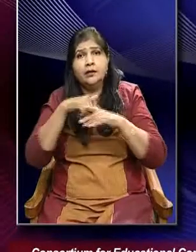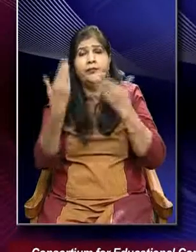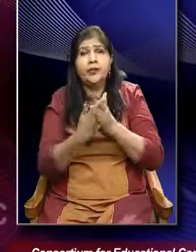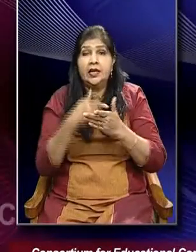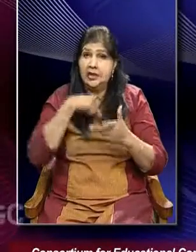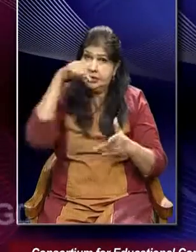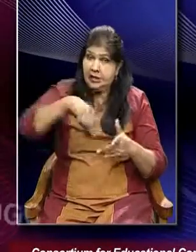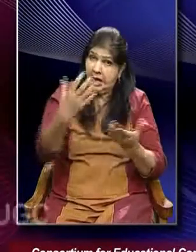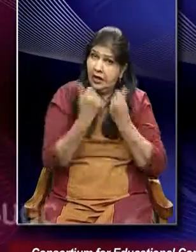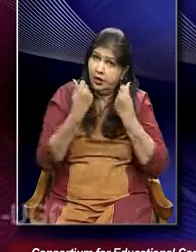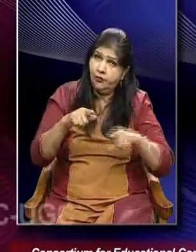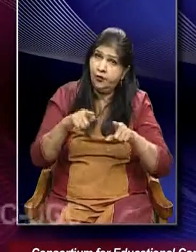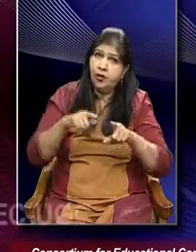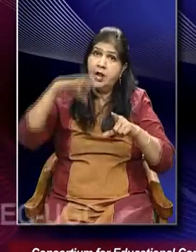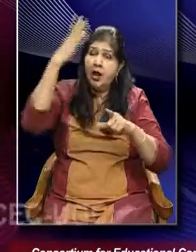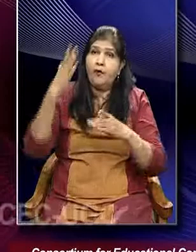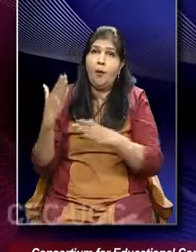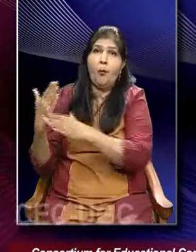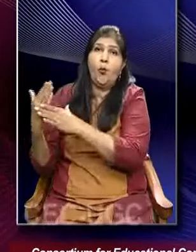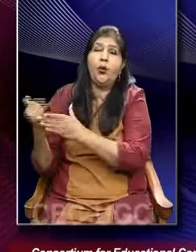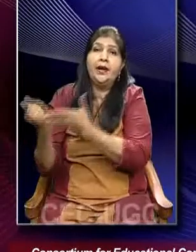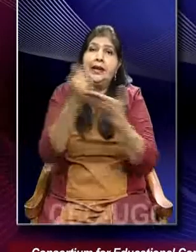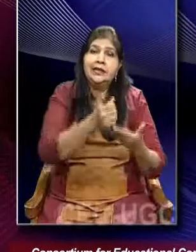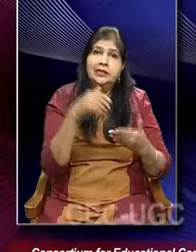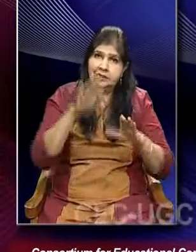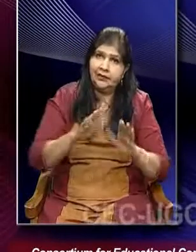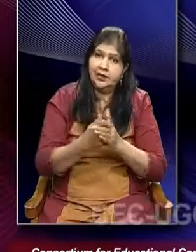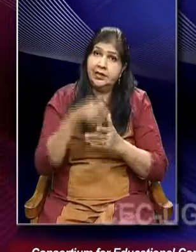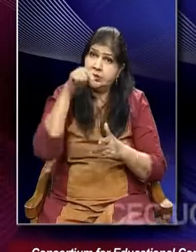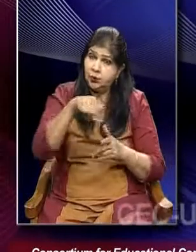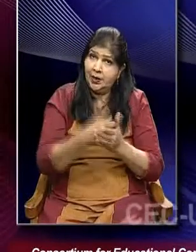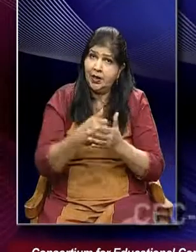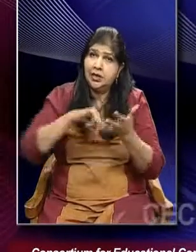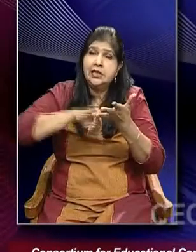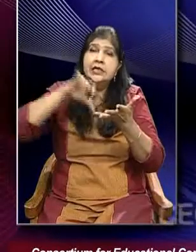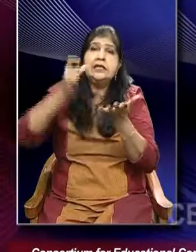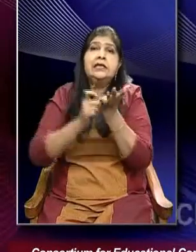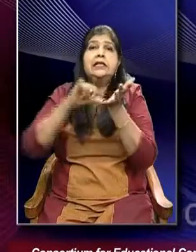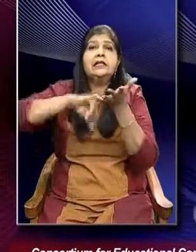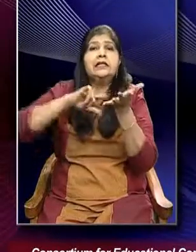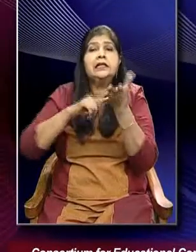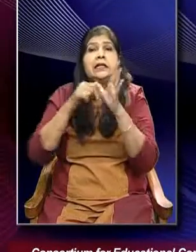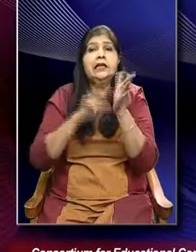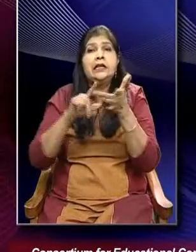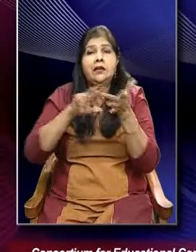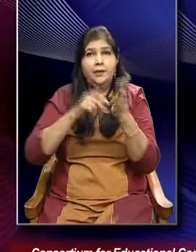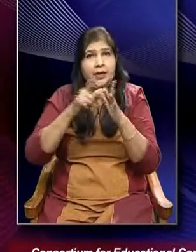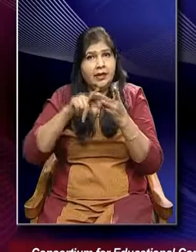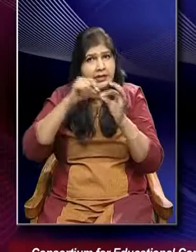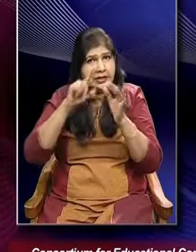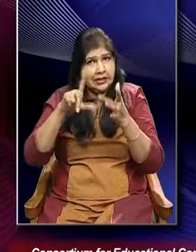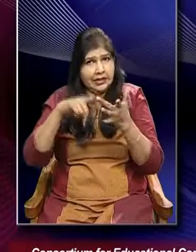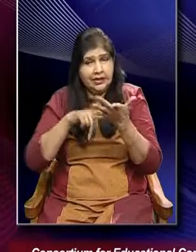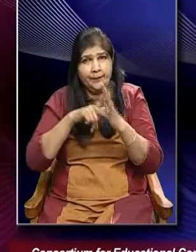for environmental protection. This is why sustainability, the need to have